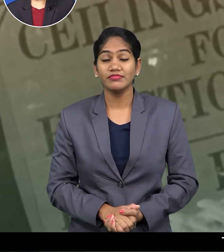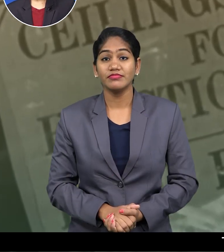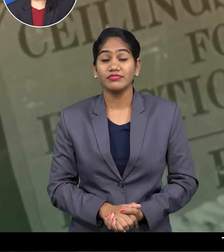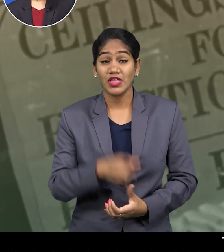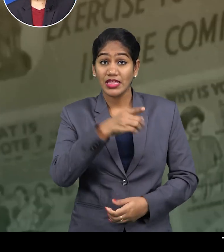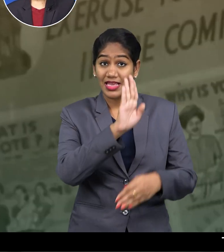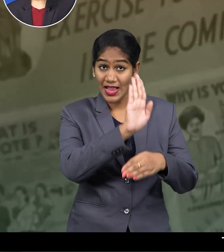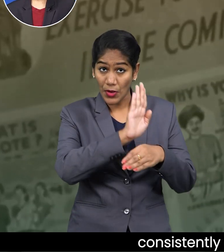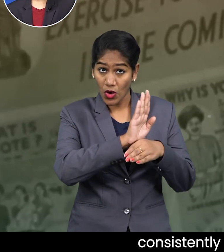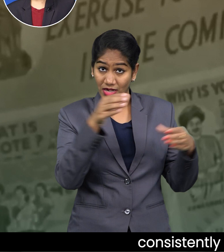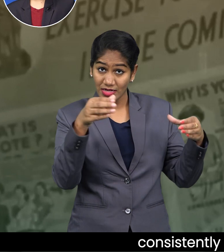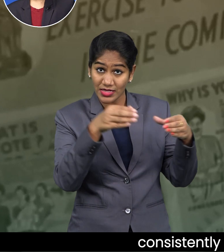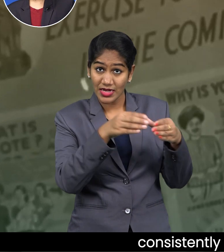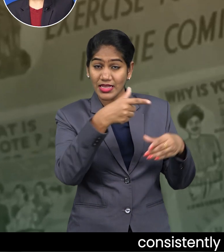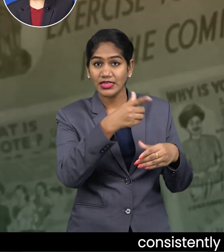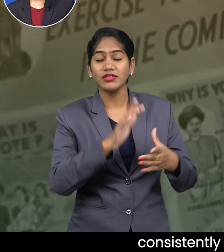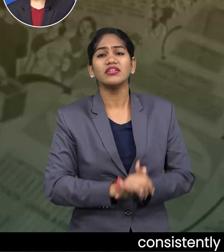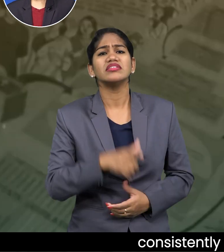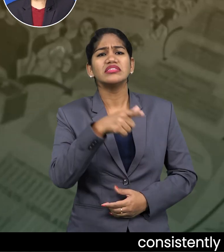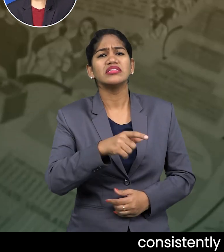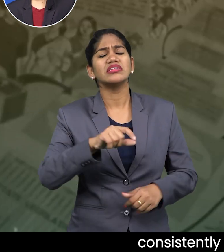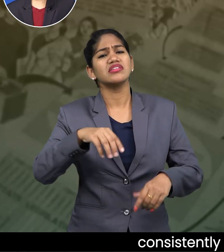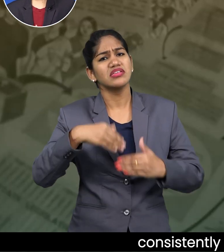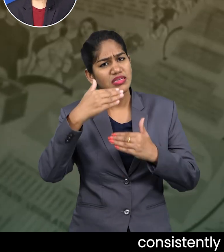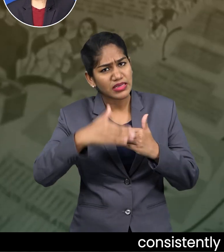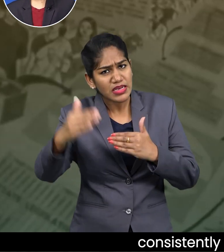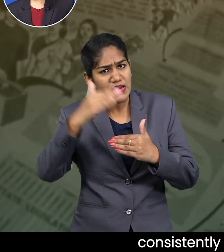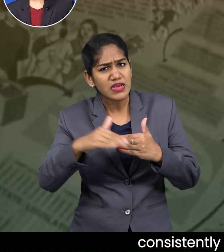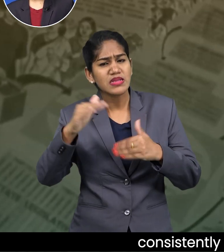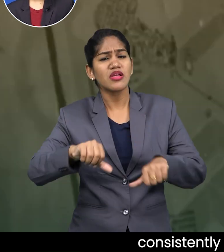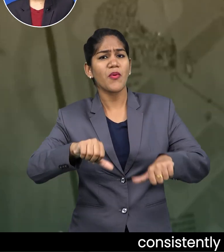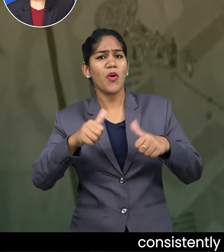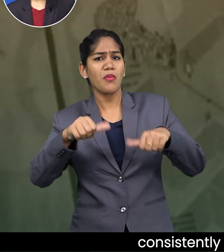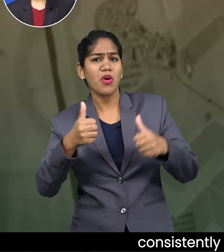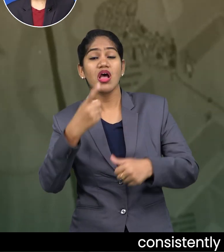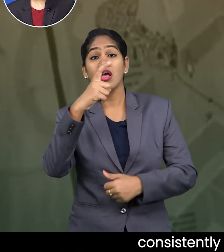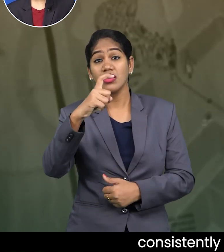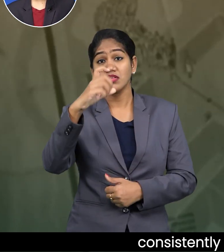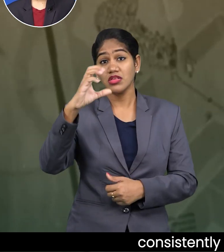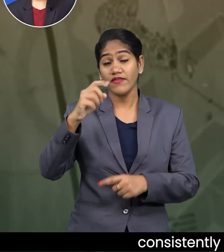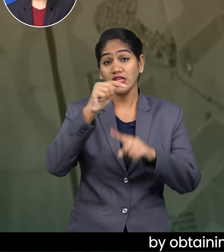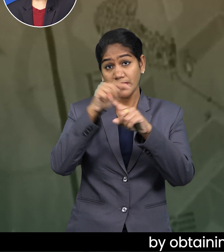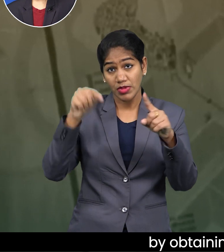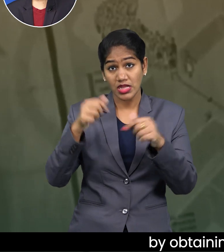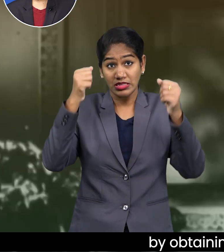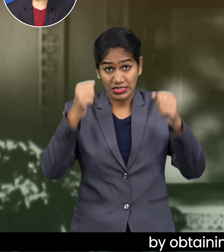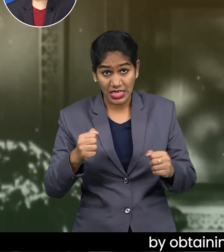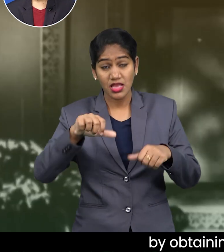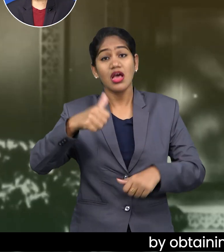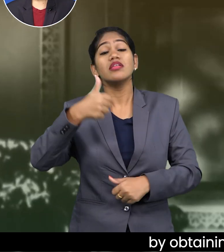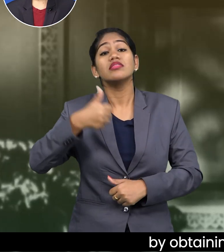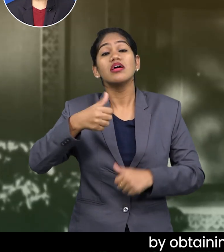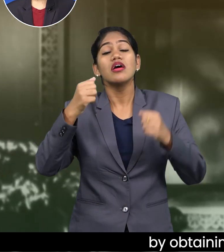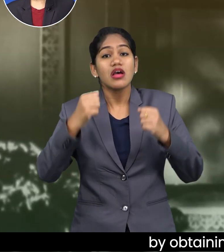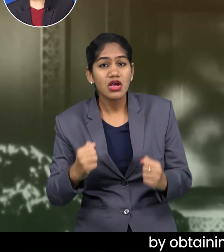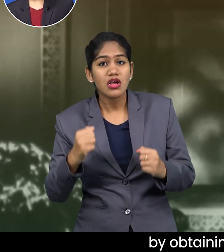The Congress consistently won over 70% of the seats by obtaining